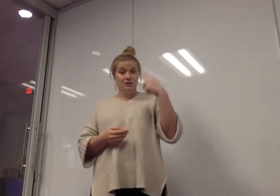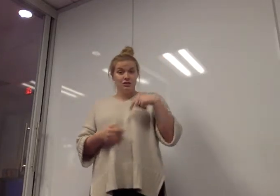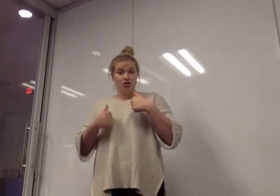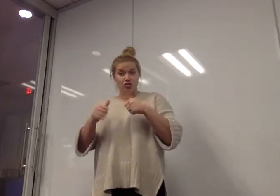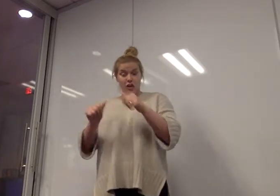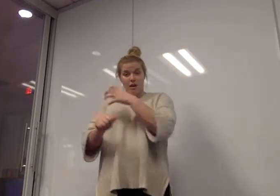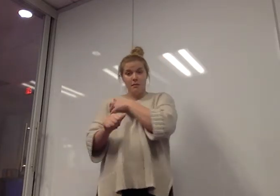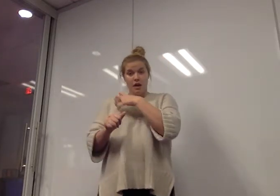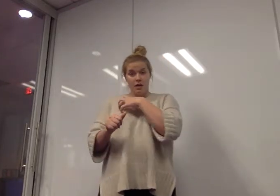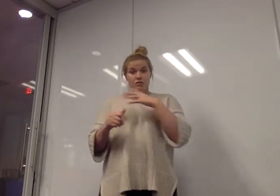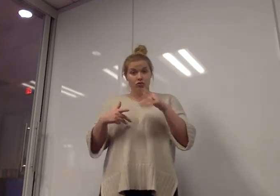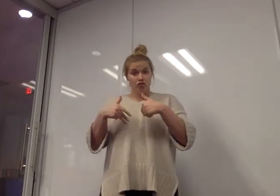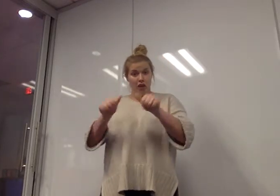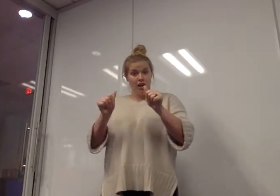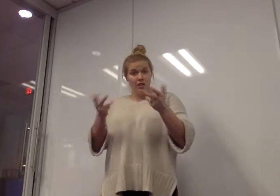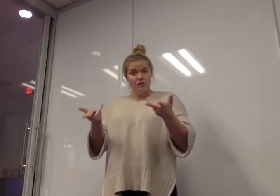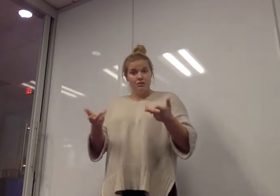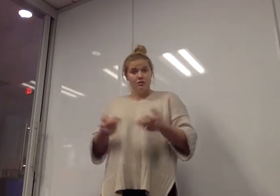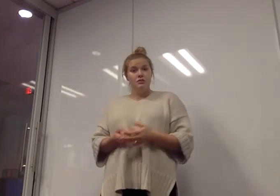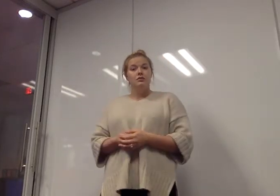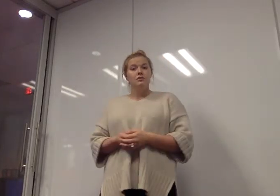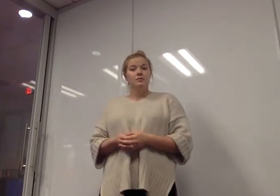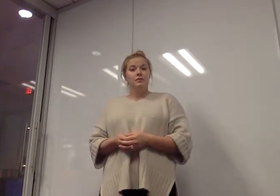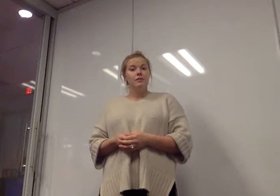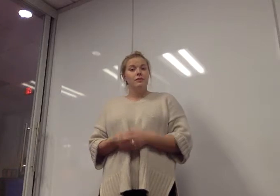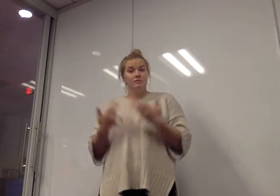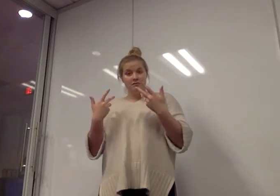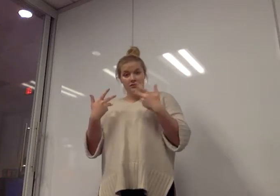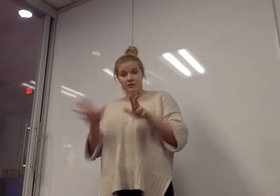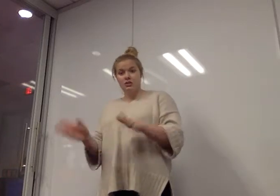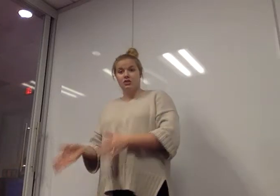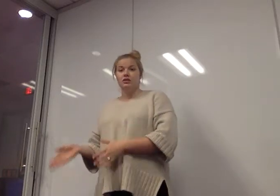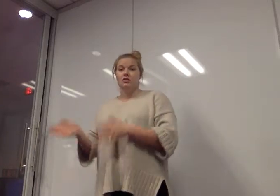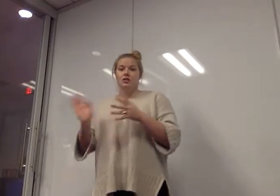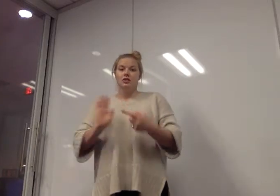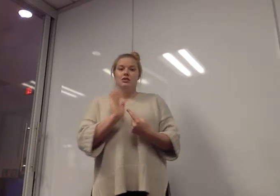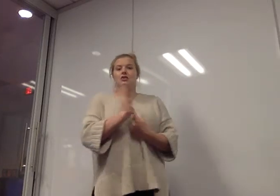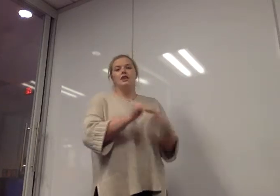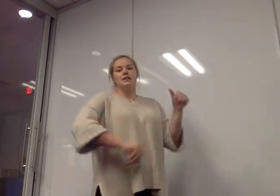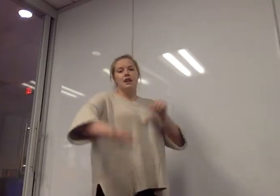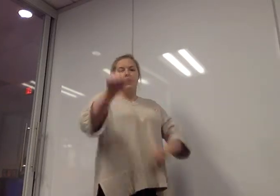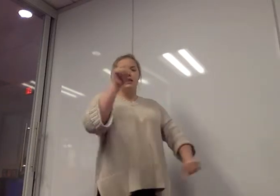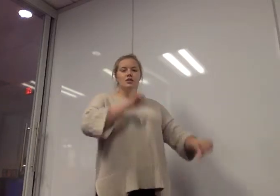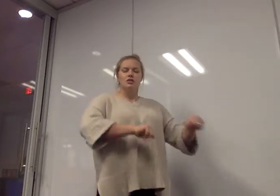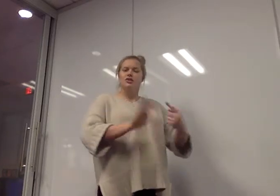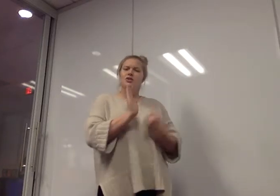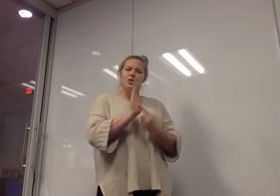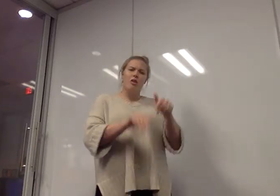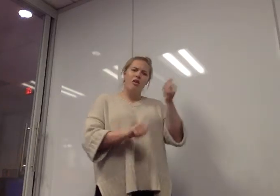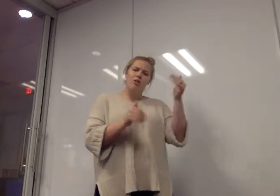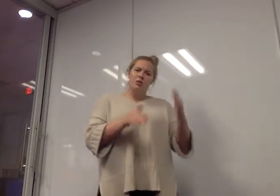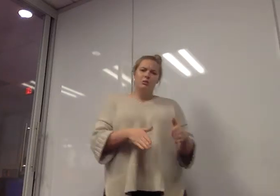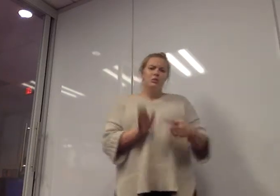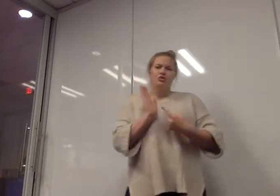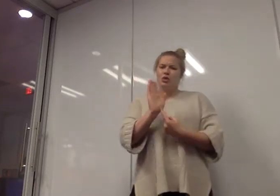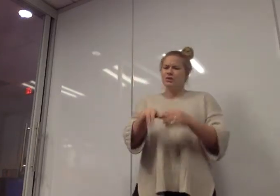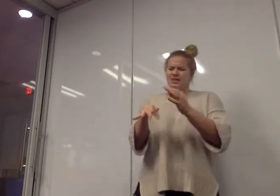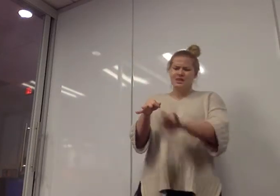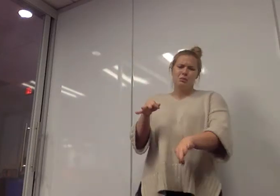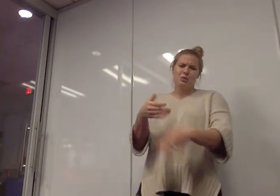power posing, and also I want to ask you to share the science, because this is simple. I don't have ego involved in